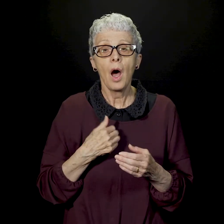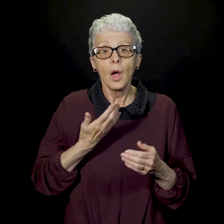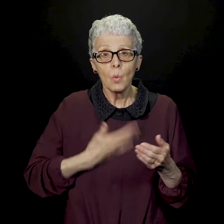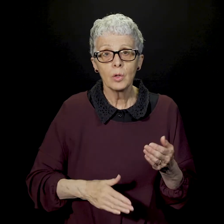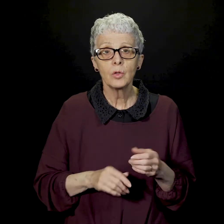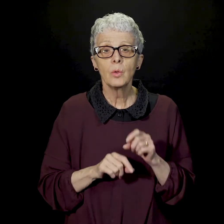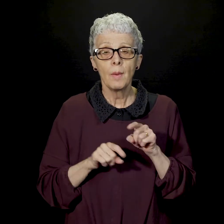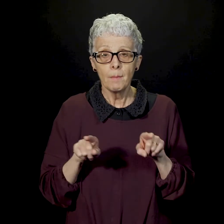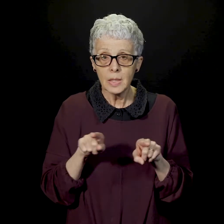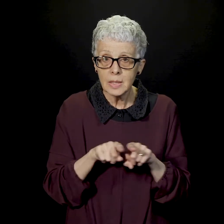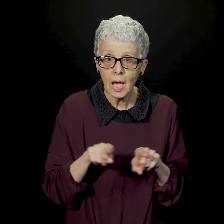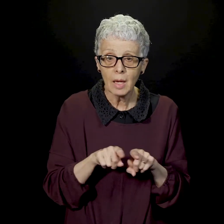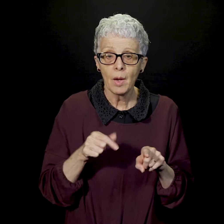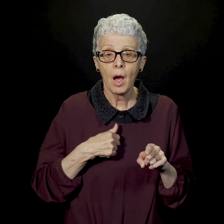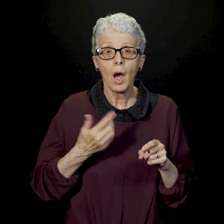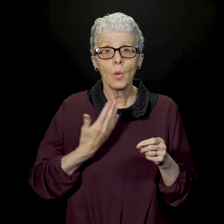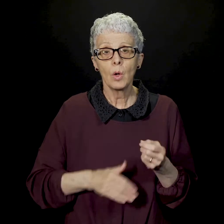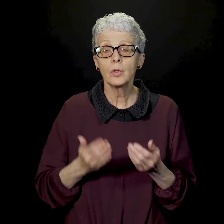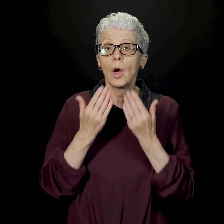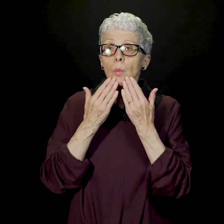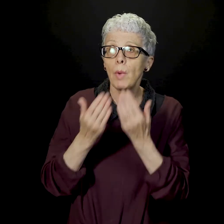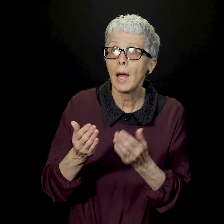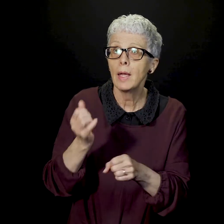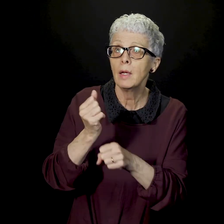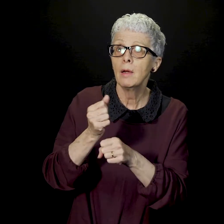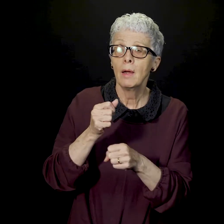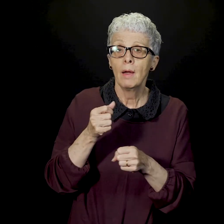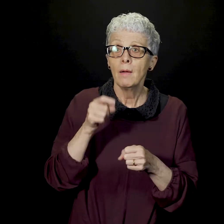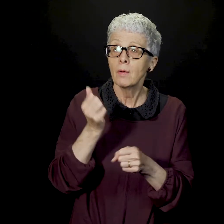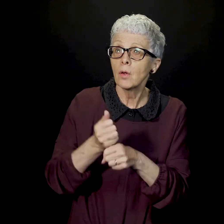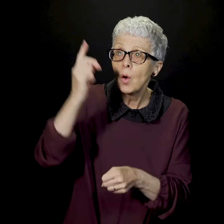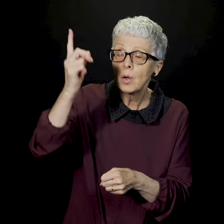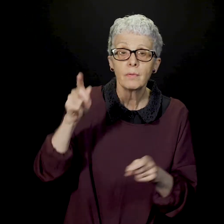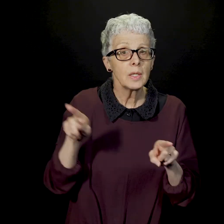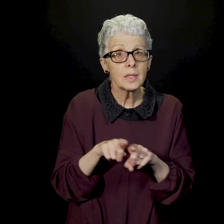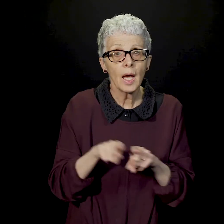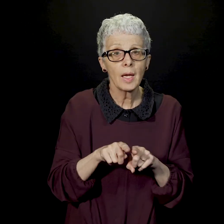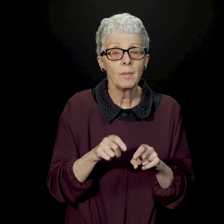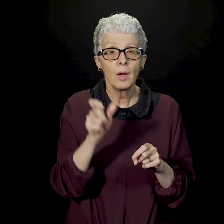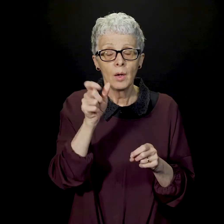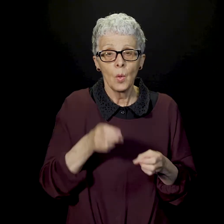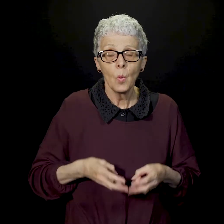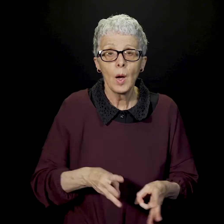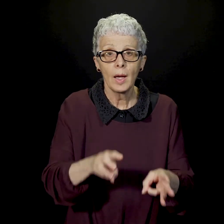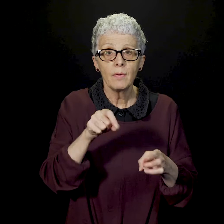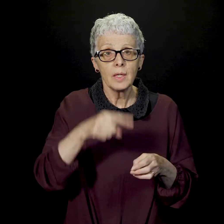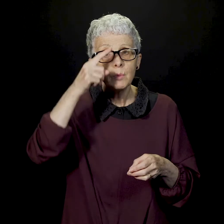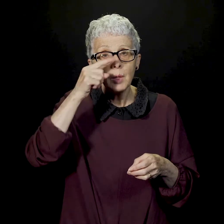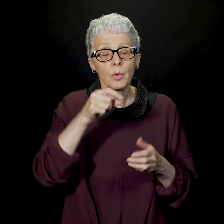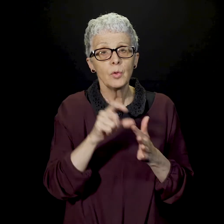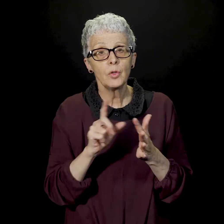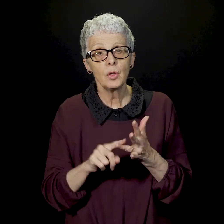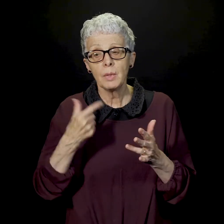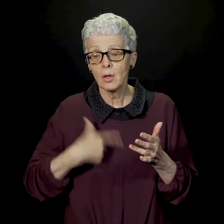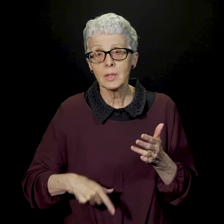that. Like, that's obedience. Like, that's living a life in relationship with Jesus.